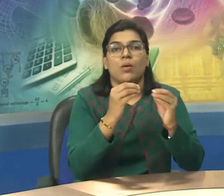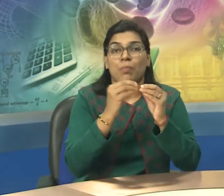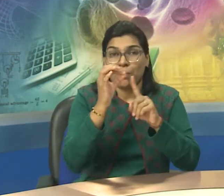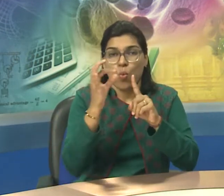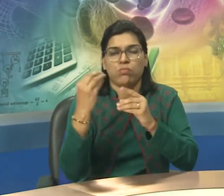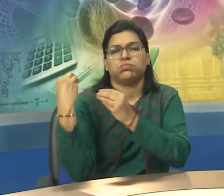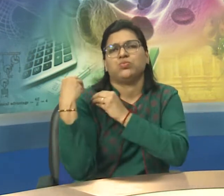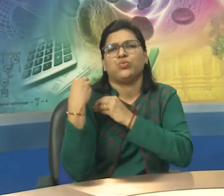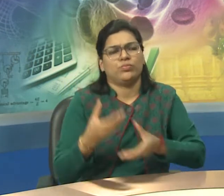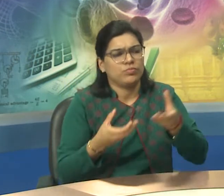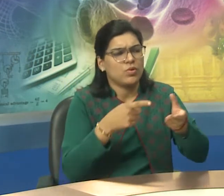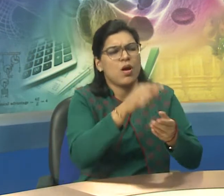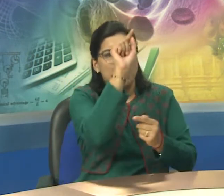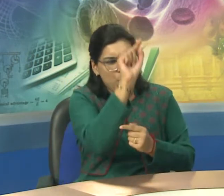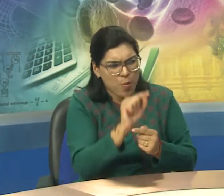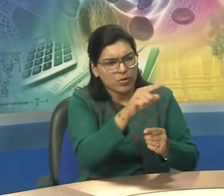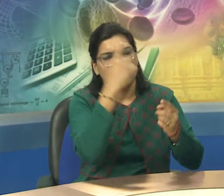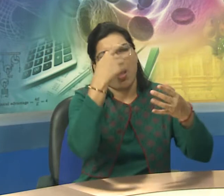operations taken care of.